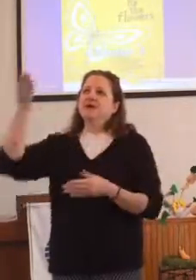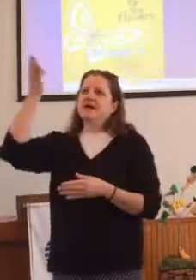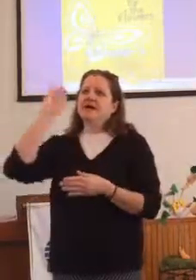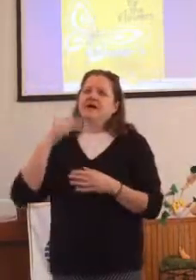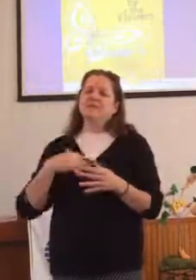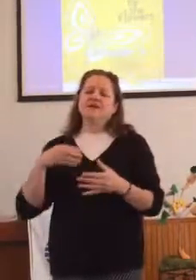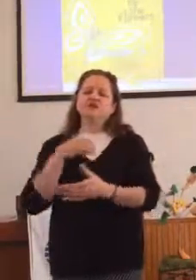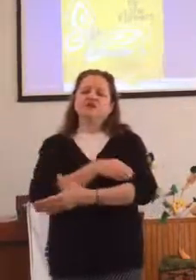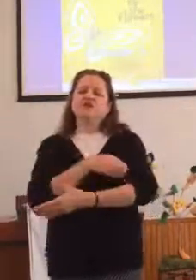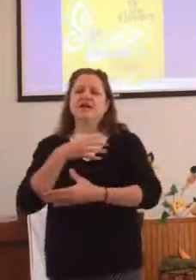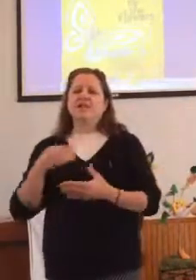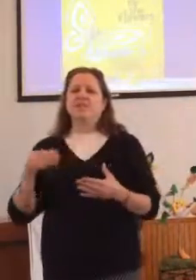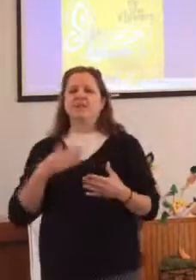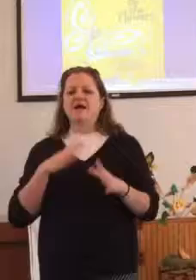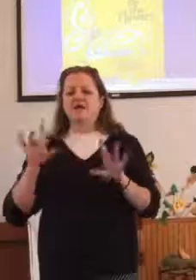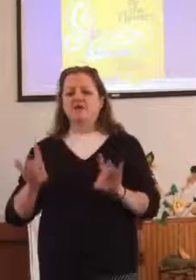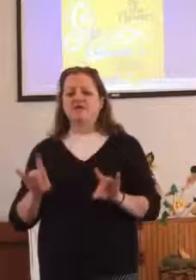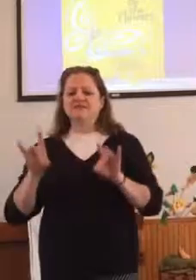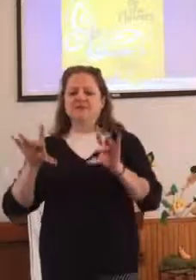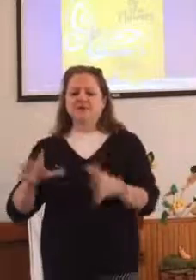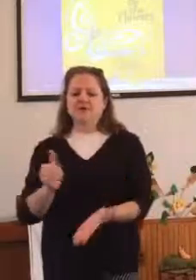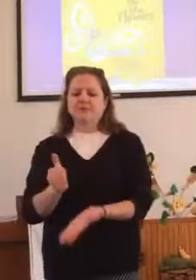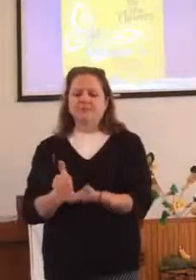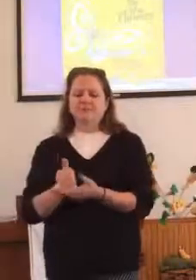my strength, and my Redeemer. Amen.